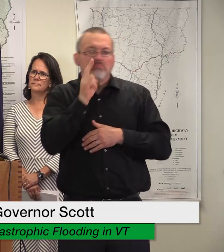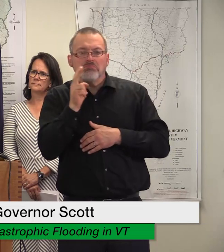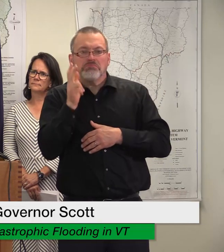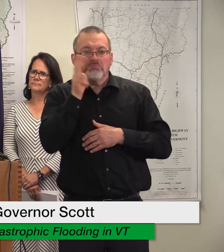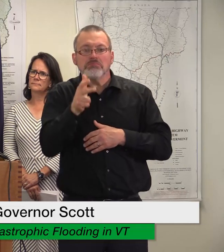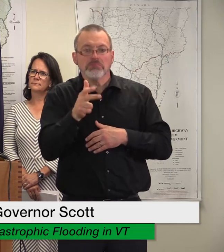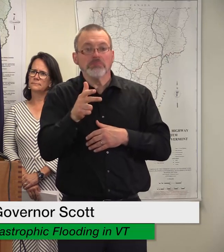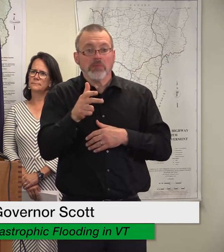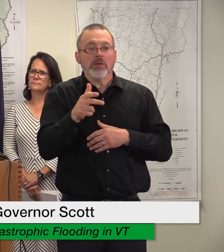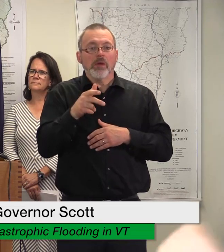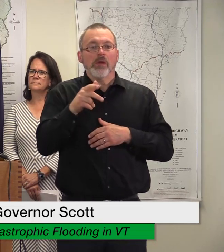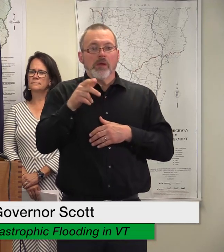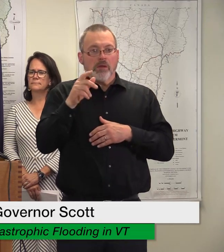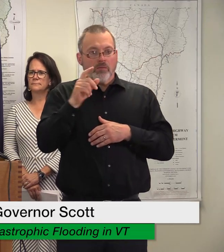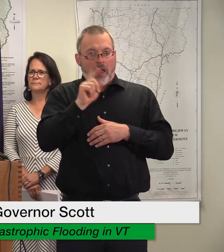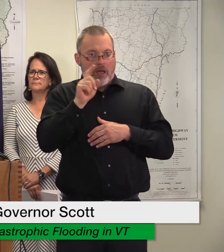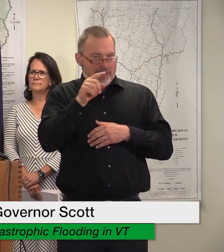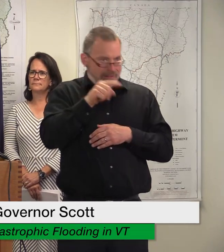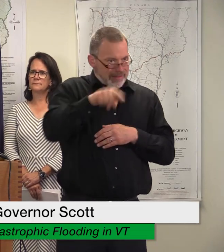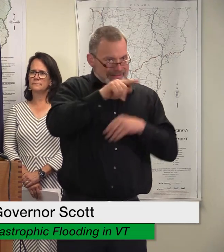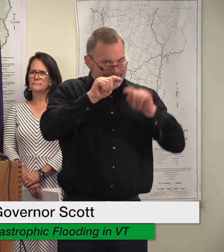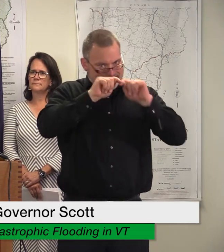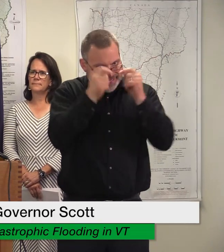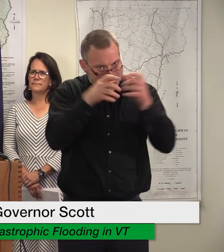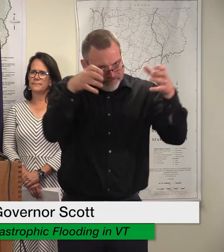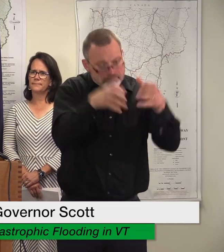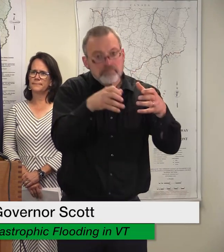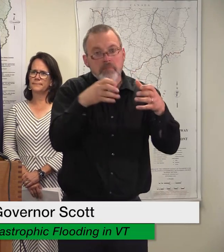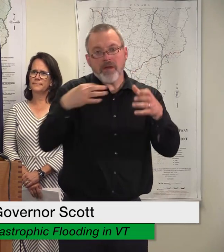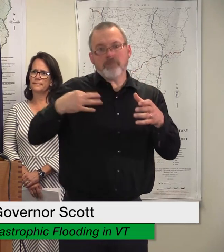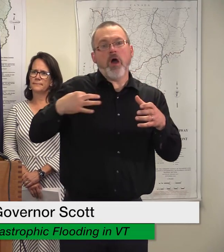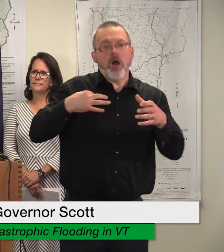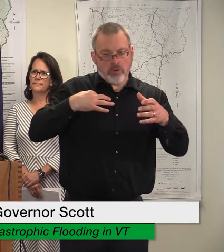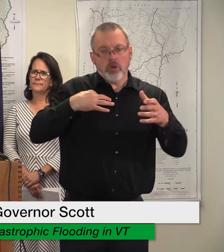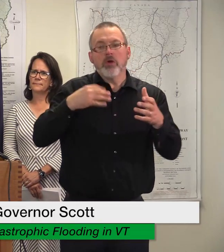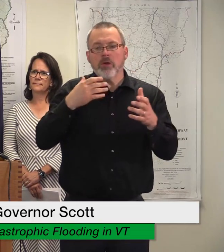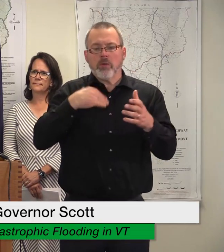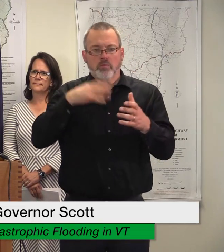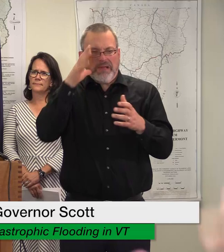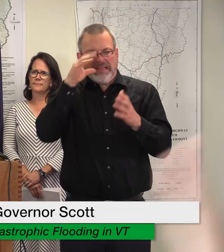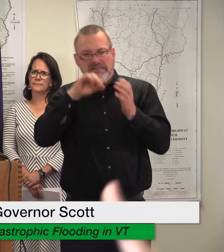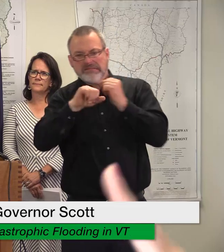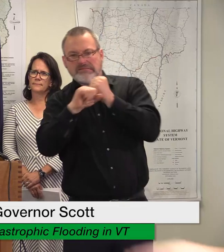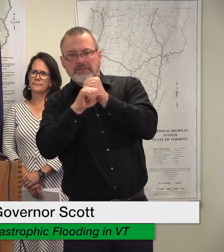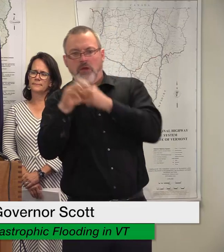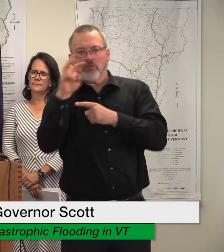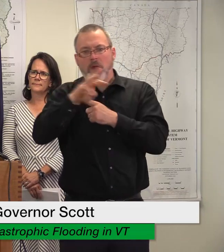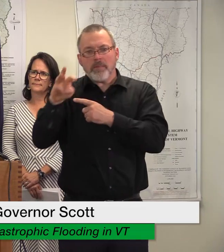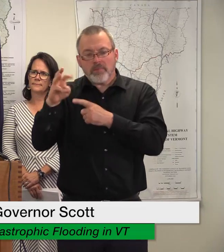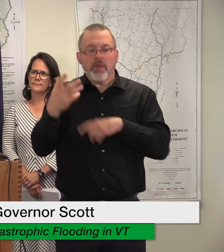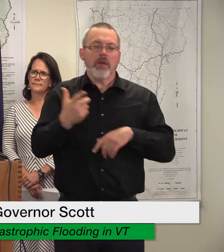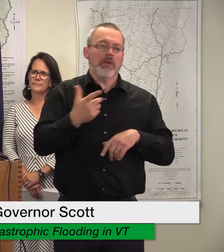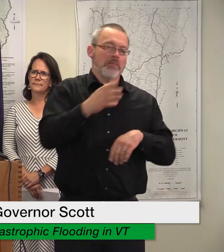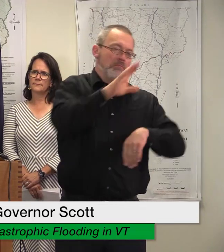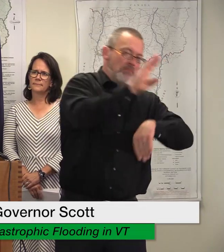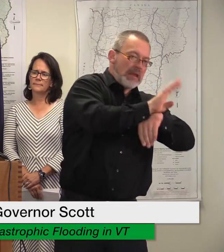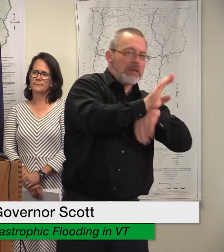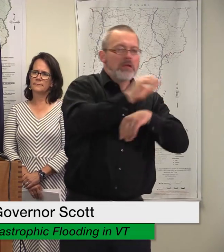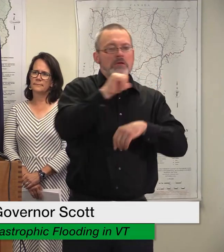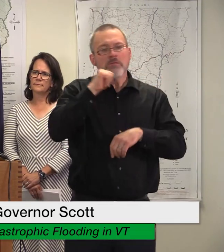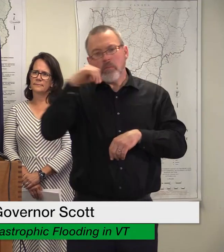teams of volunteers on our site. From businesses, nonprofits, sports teams,